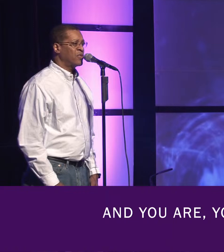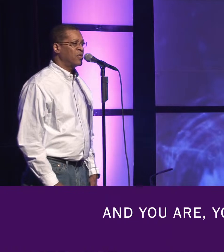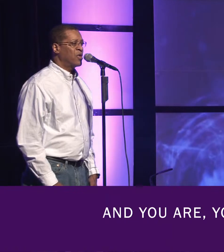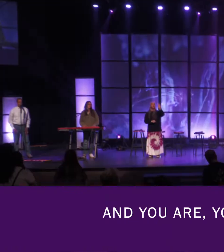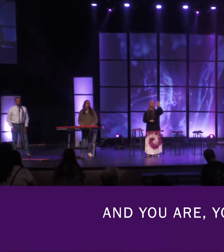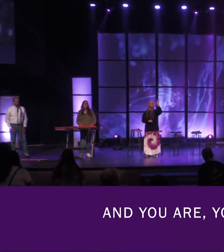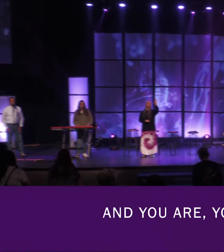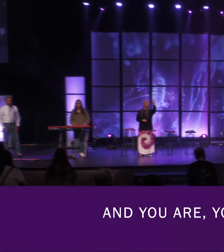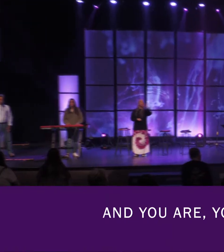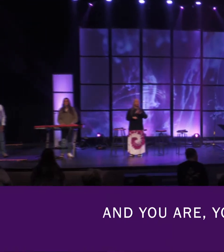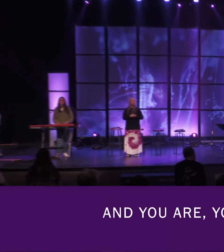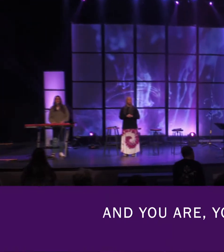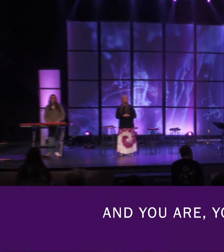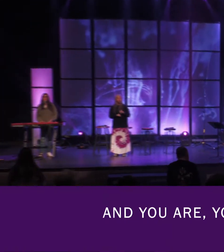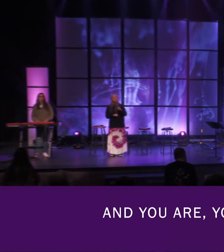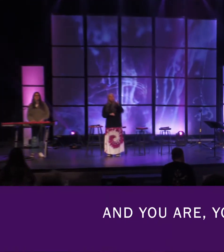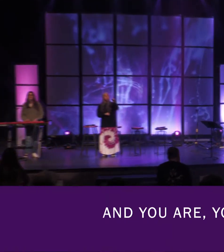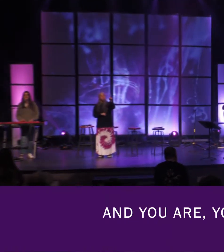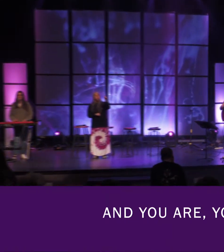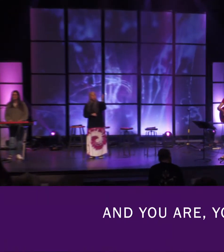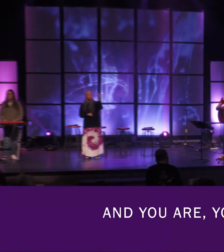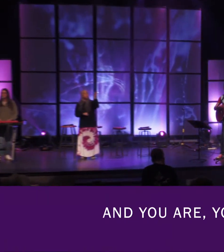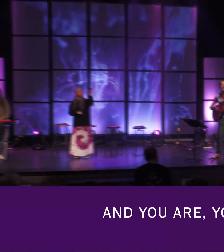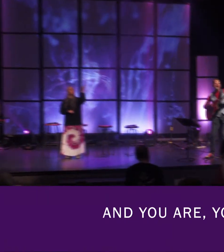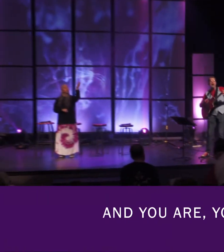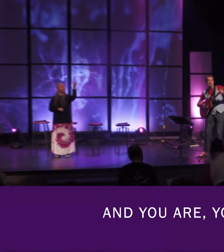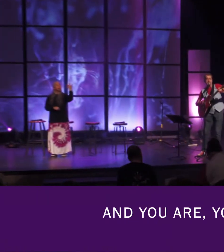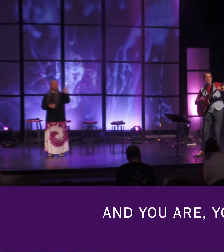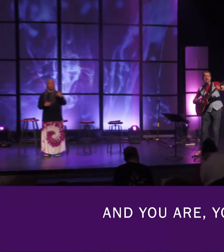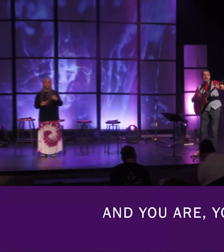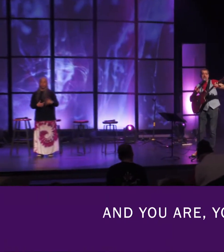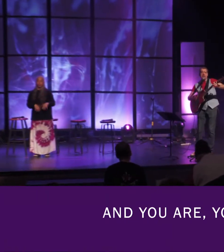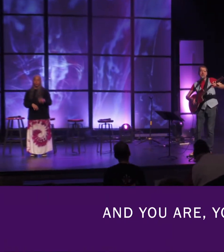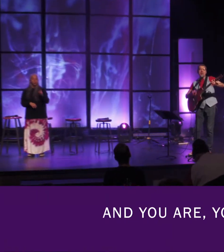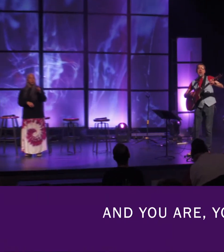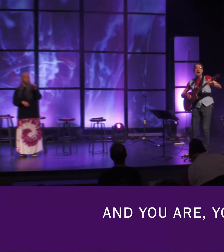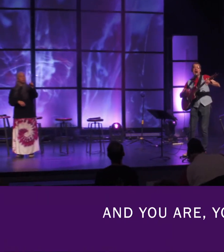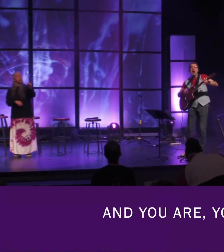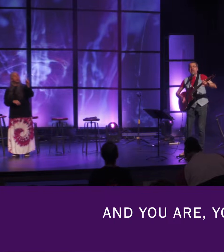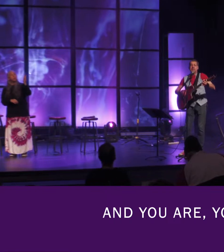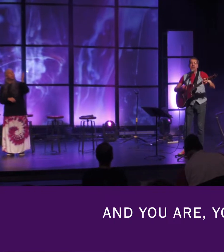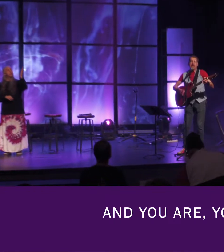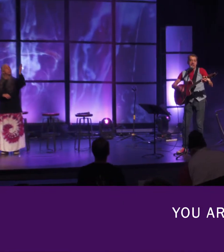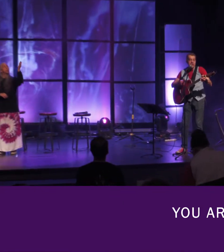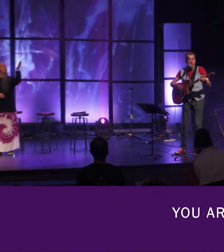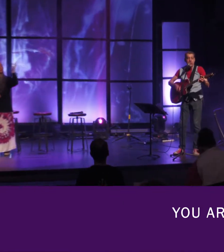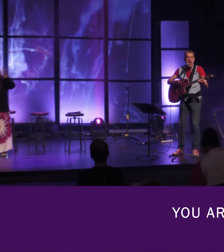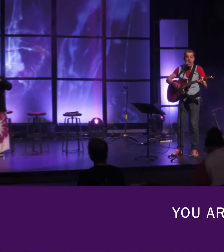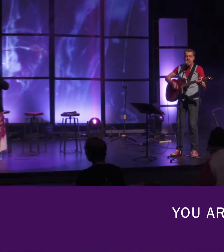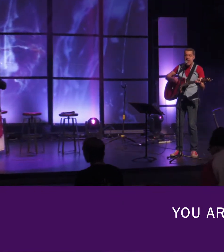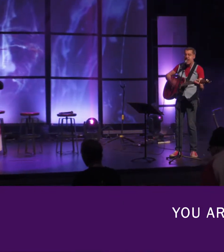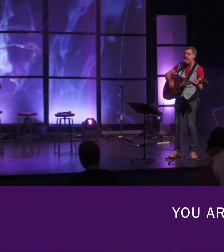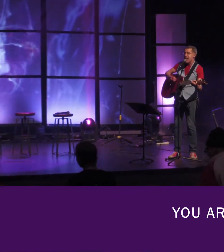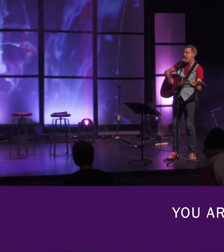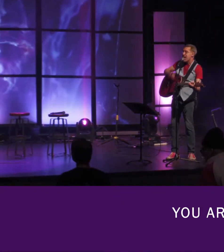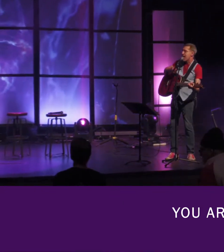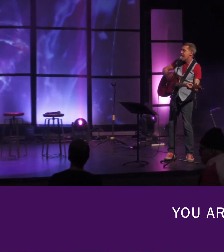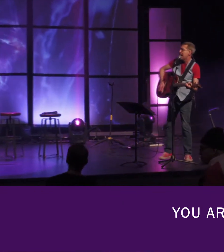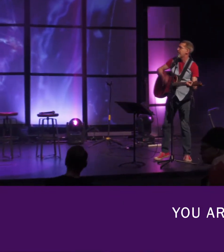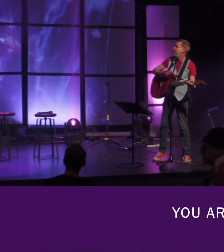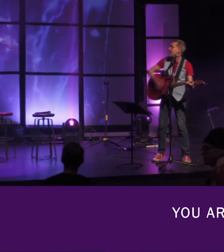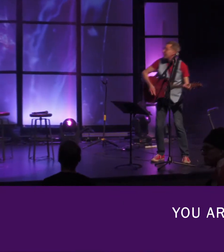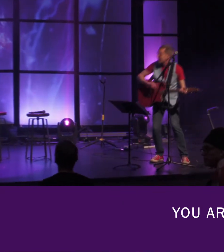yours. You are, you are, you are, you are mine.